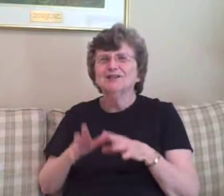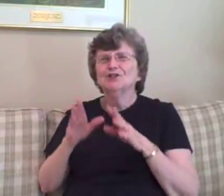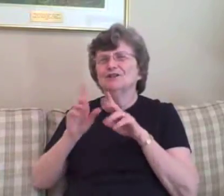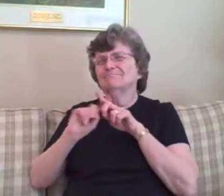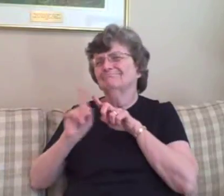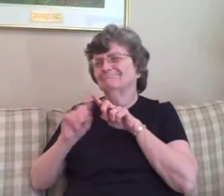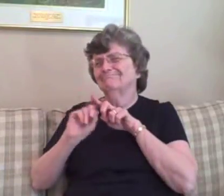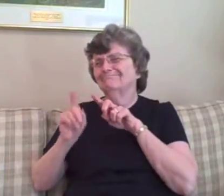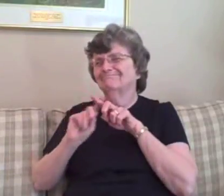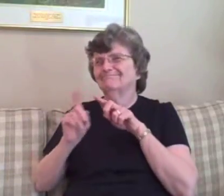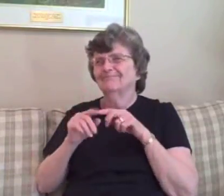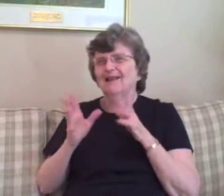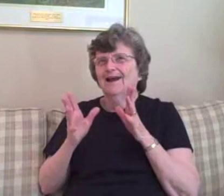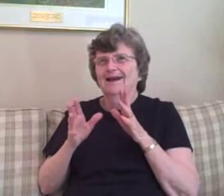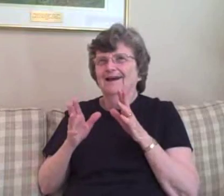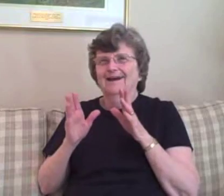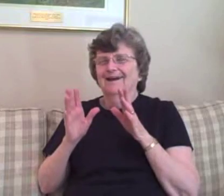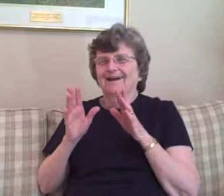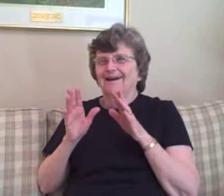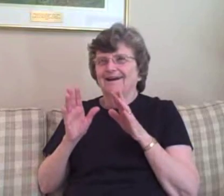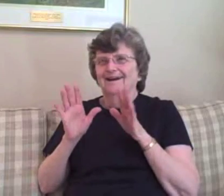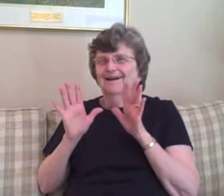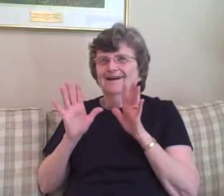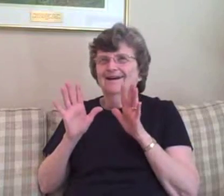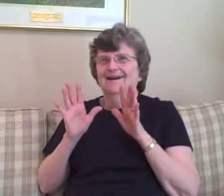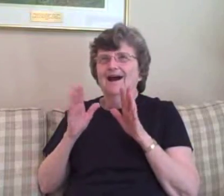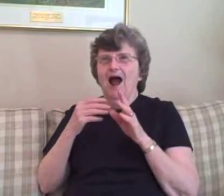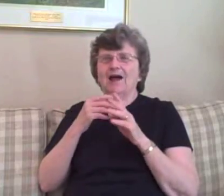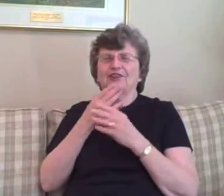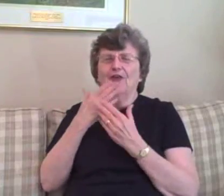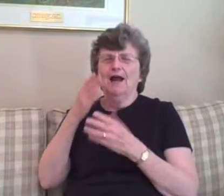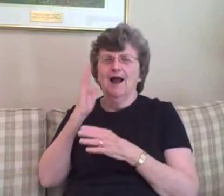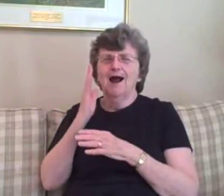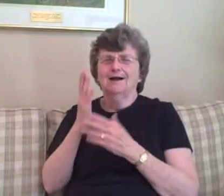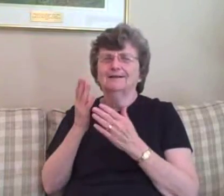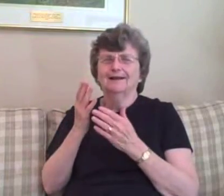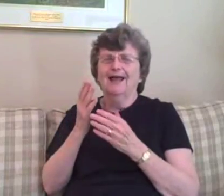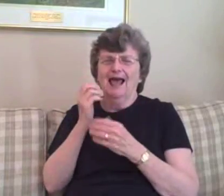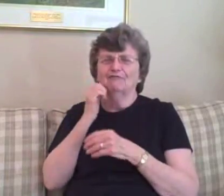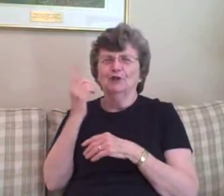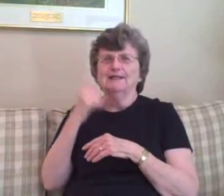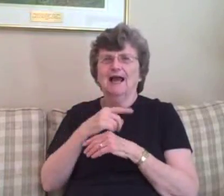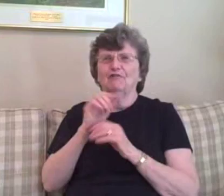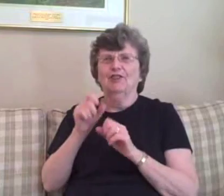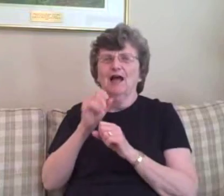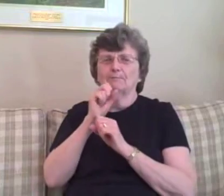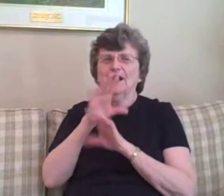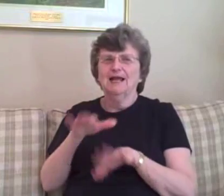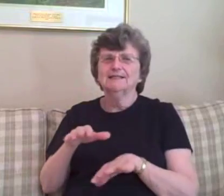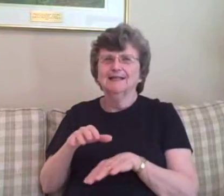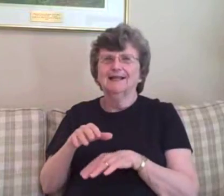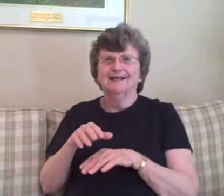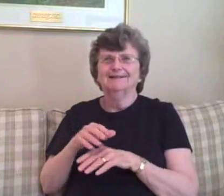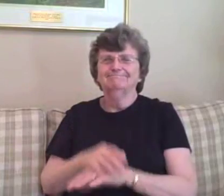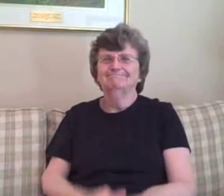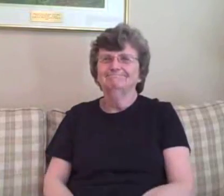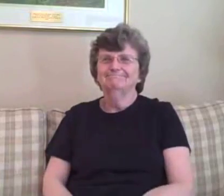deaf teachers, just all kinds of people that I thank God every day for that